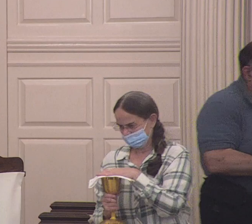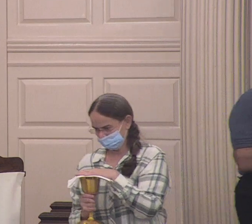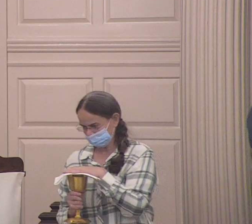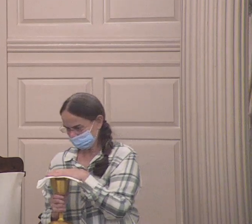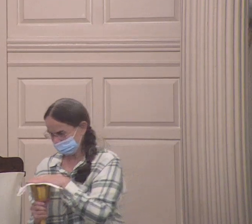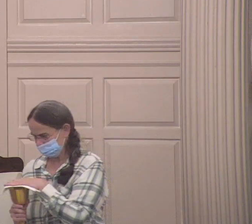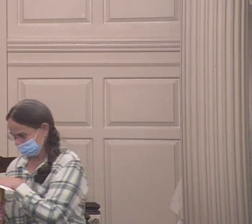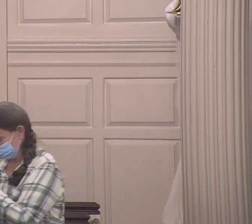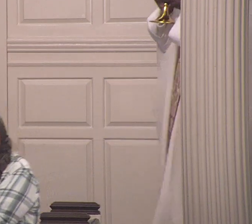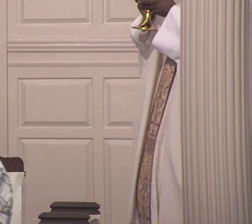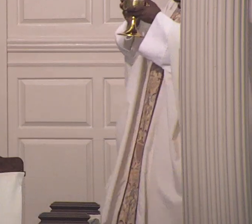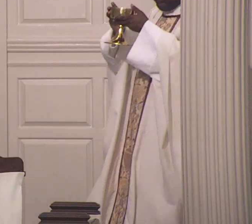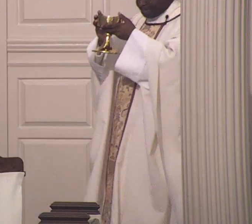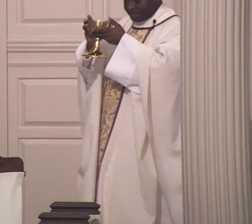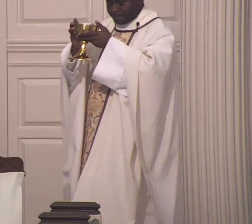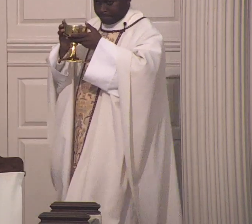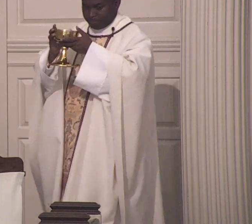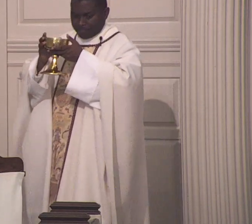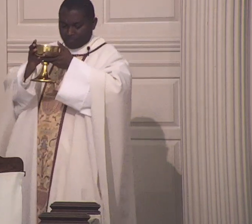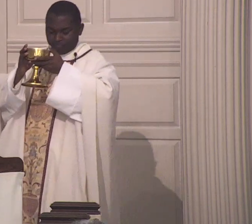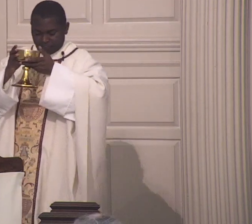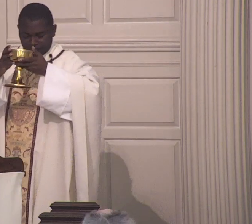patris et